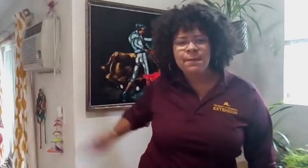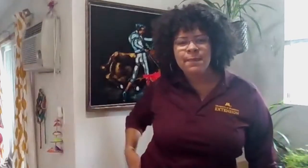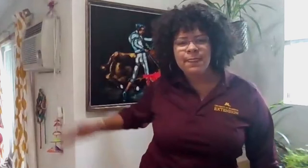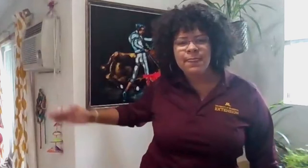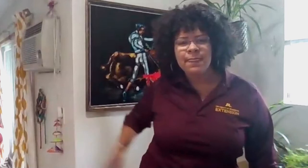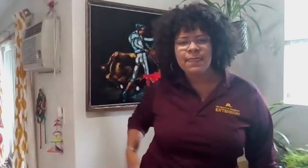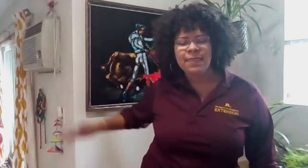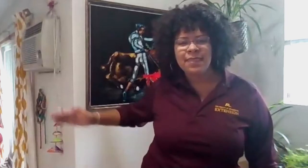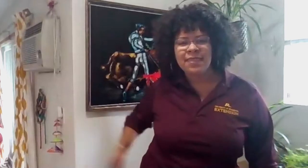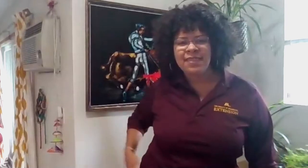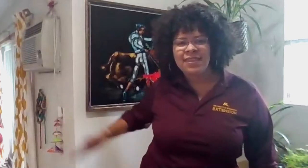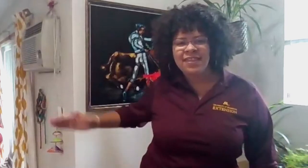know.